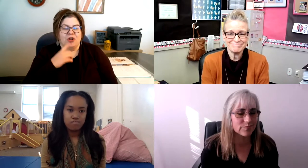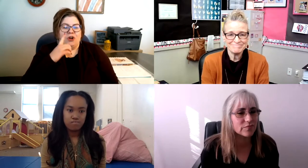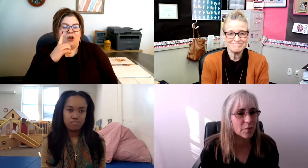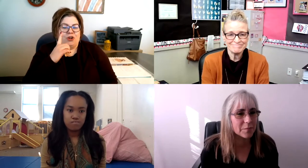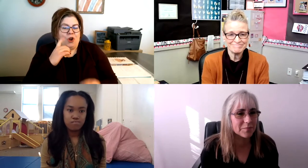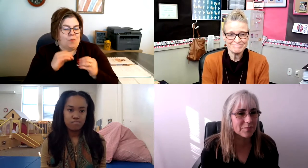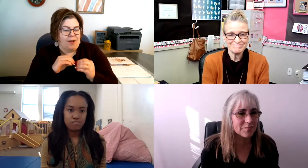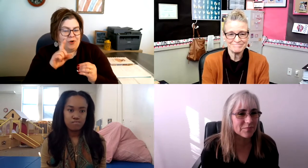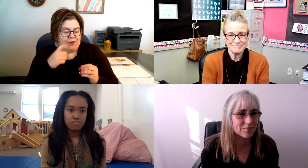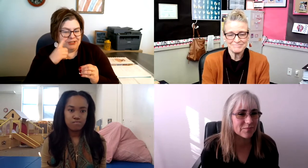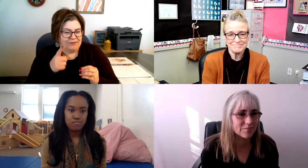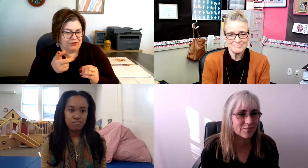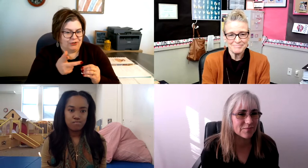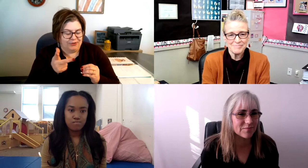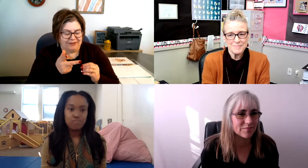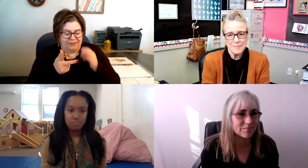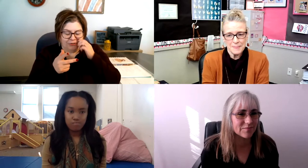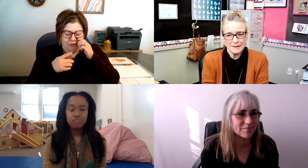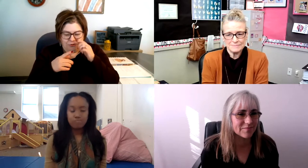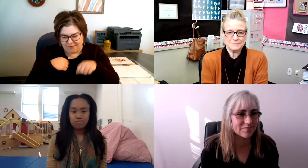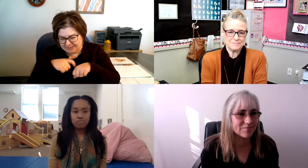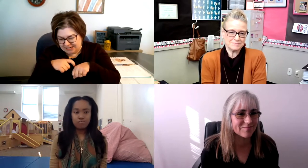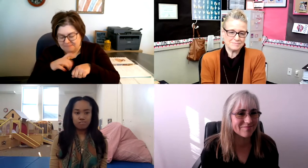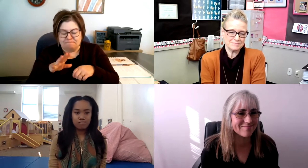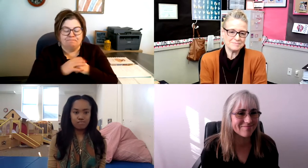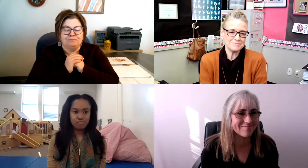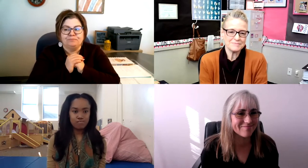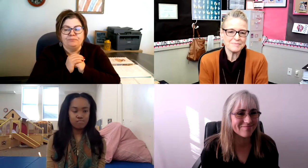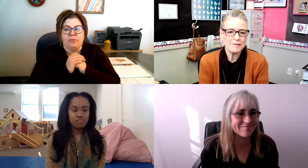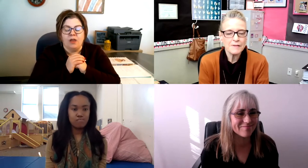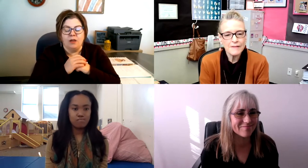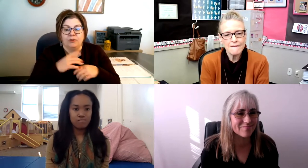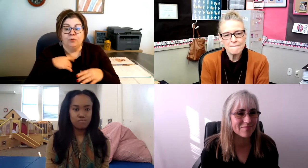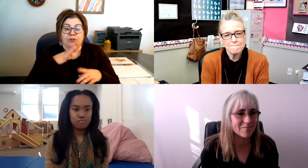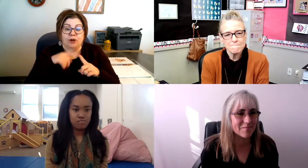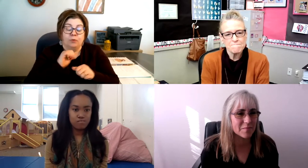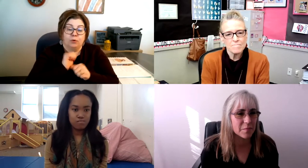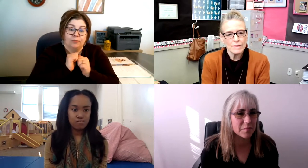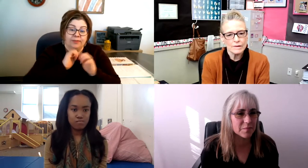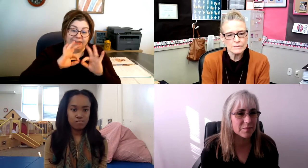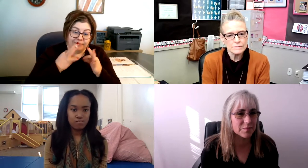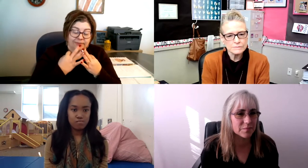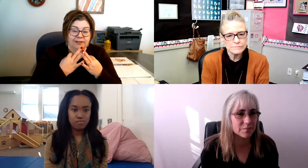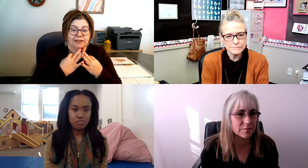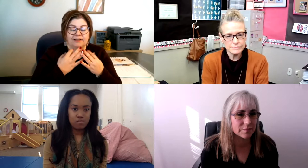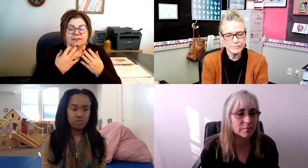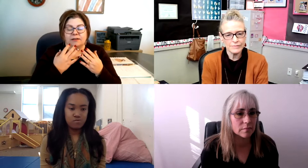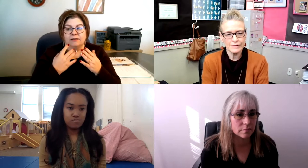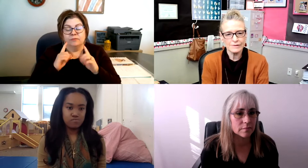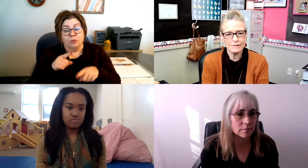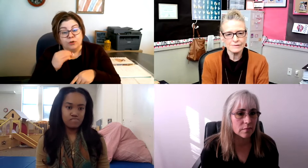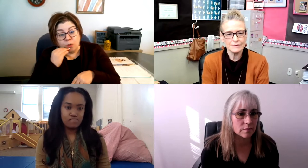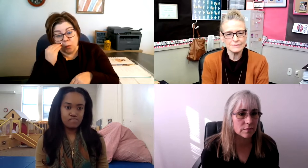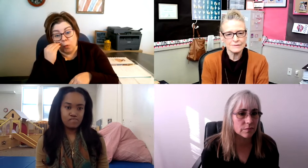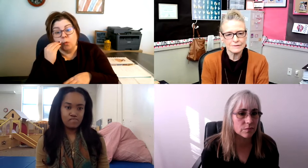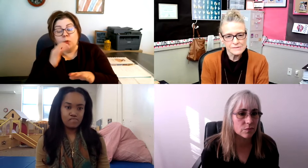Okay, great, thank you. Now I have one more question for the three of you, if we have time. I wanted to talk about working